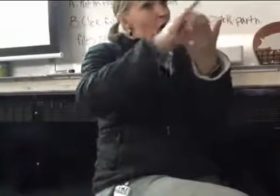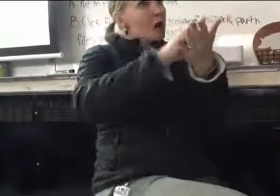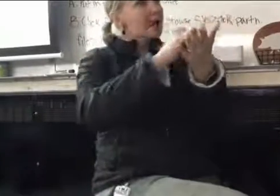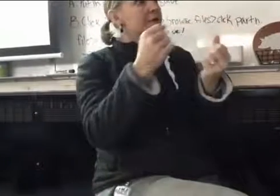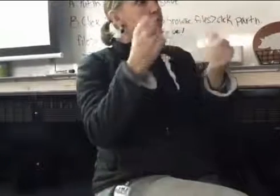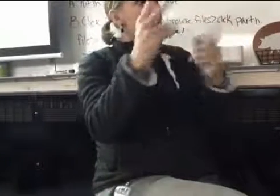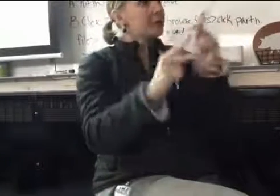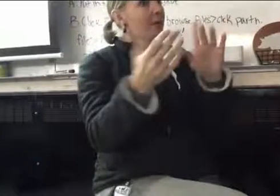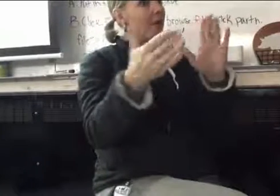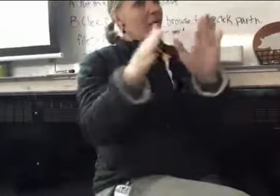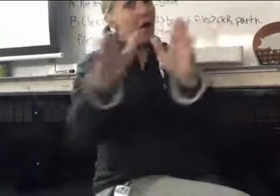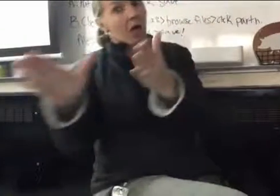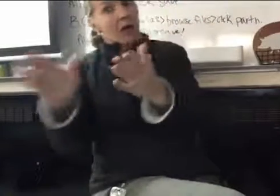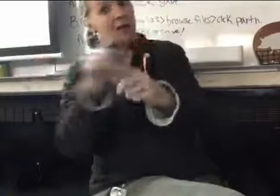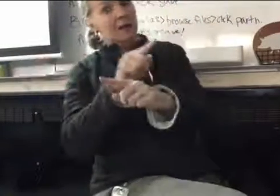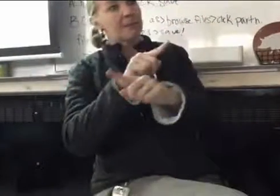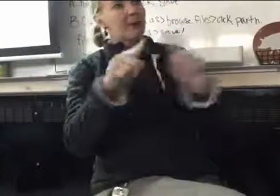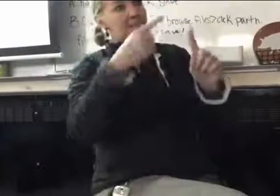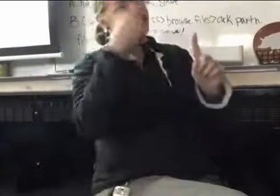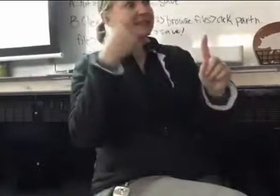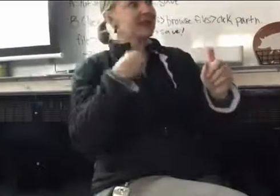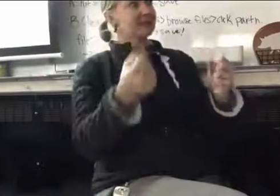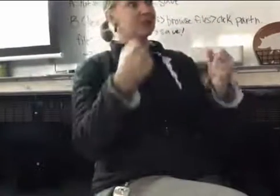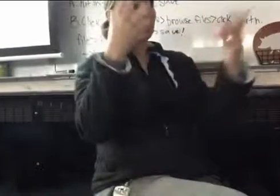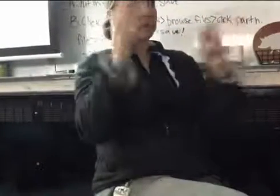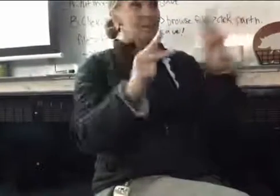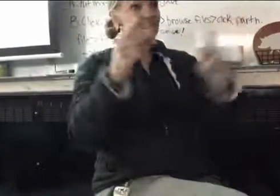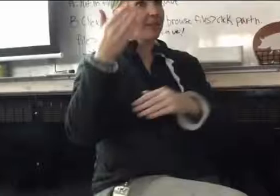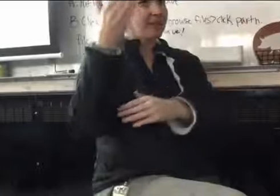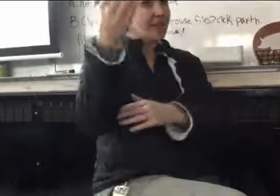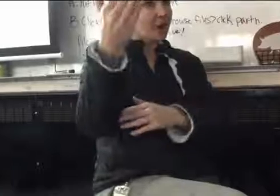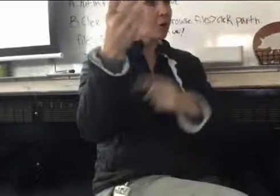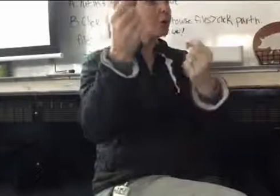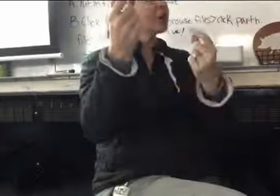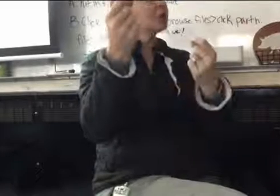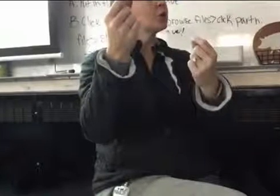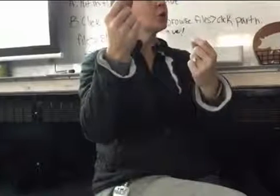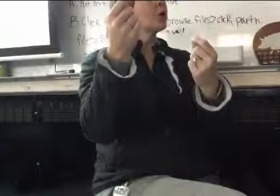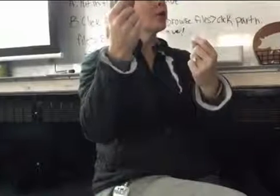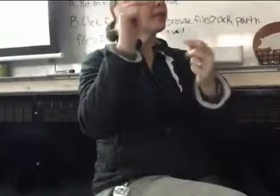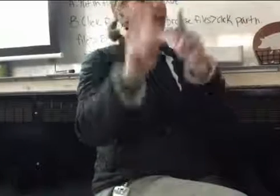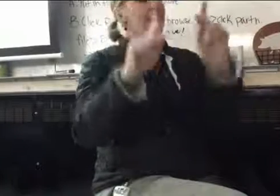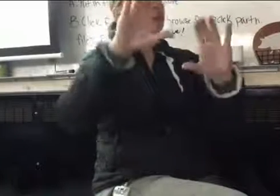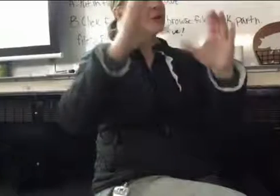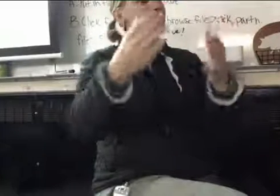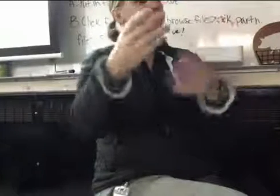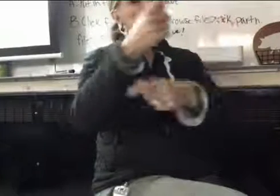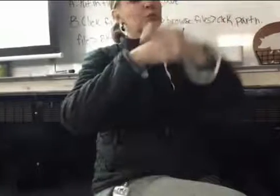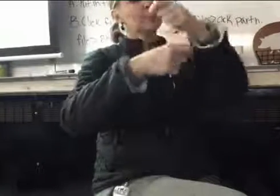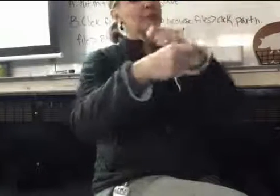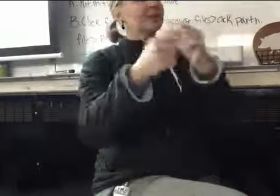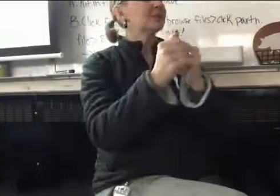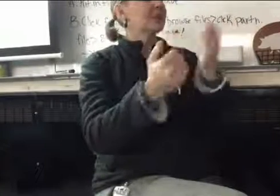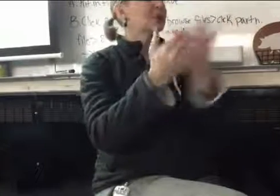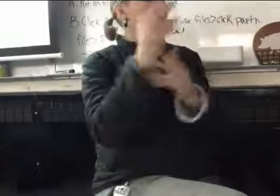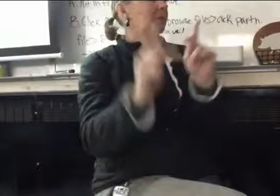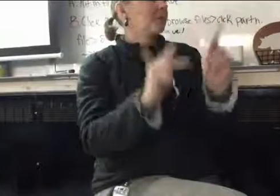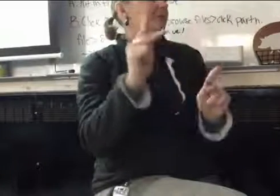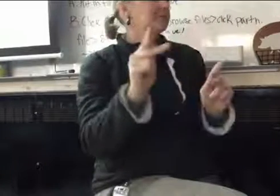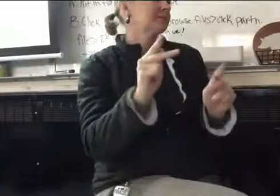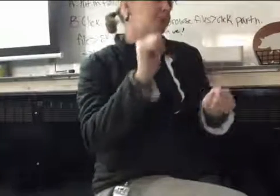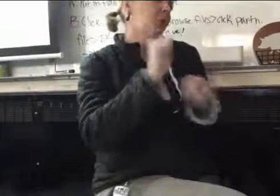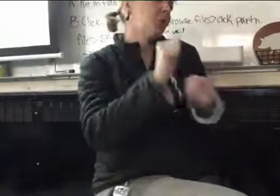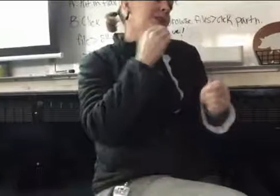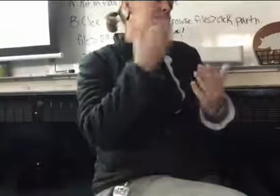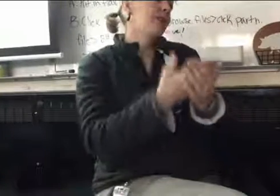so many people, but because they have such a high population, all they have to do is replace that population with these new people. So it works out